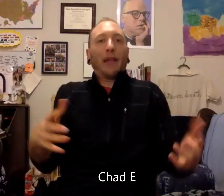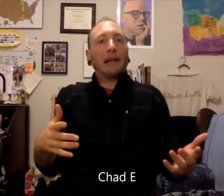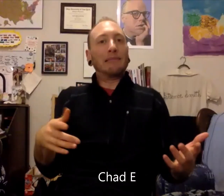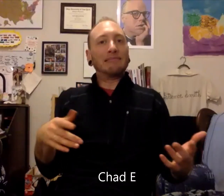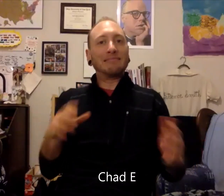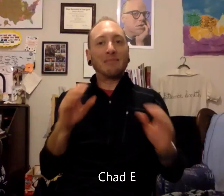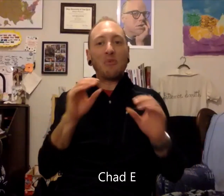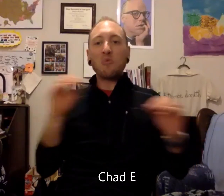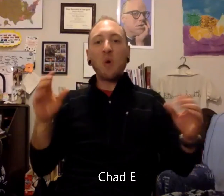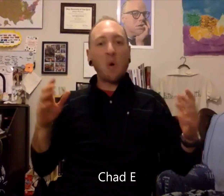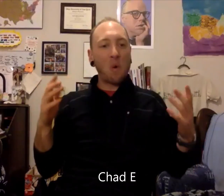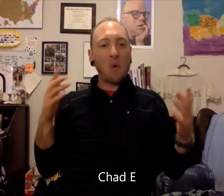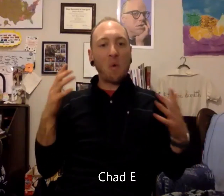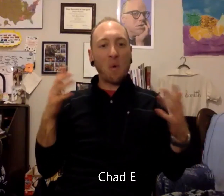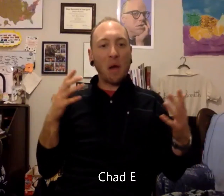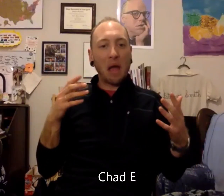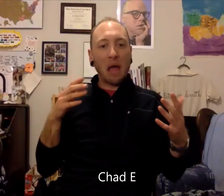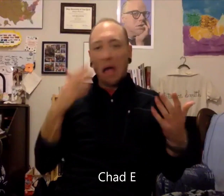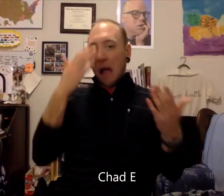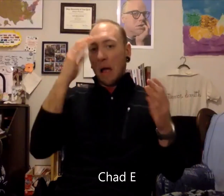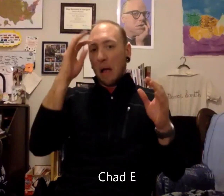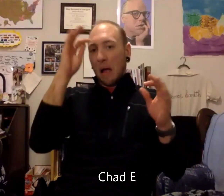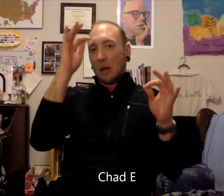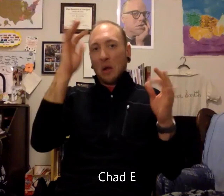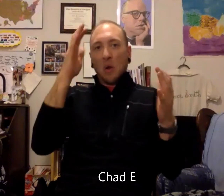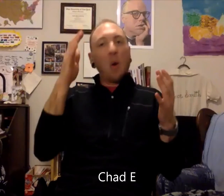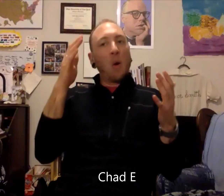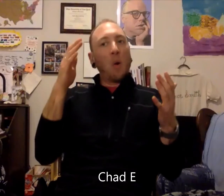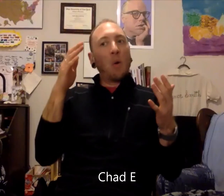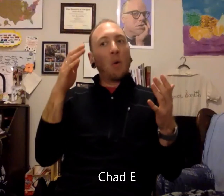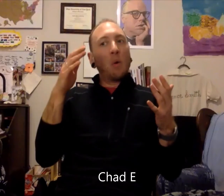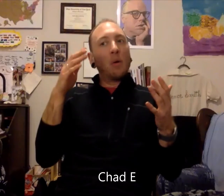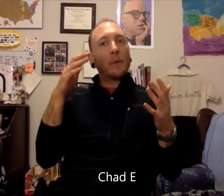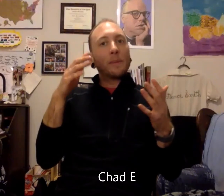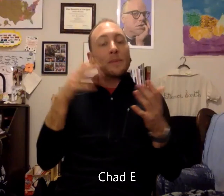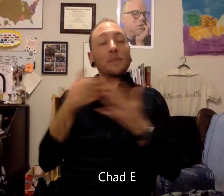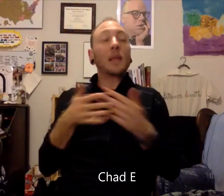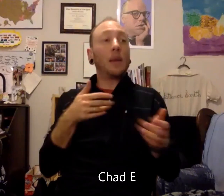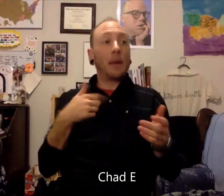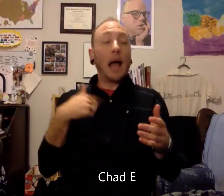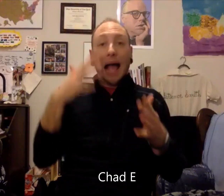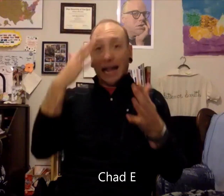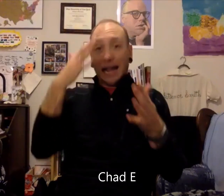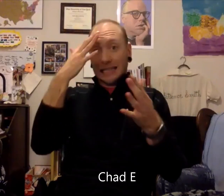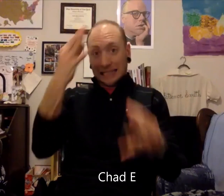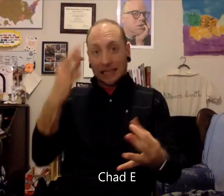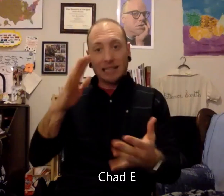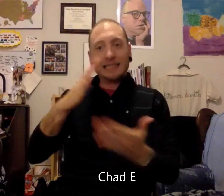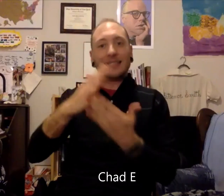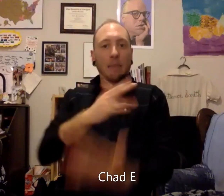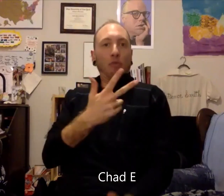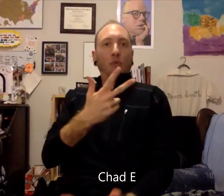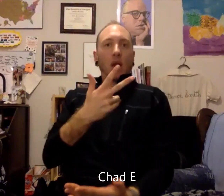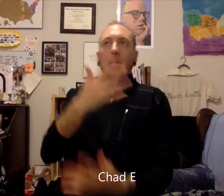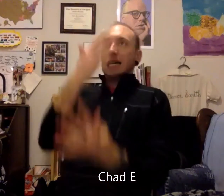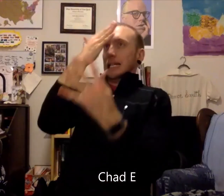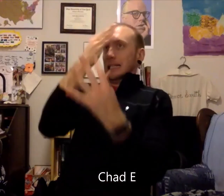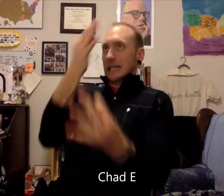that I just didn't know that could have helped me earlier in my life. But anyhow, we made that decision, went through the steps, I cleaned house, did